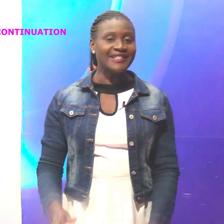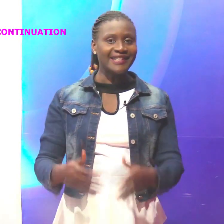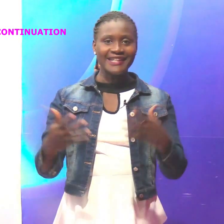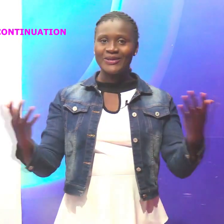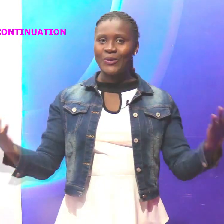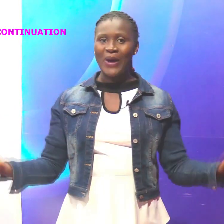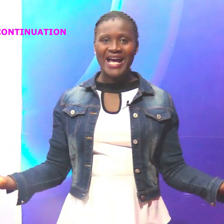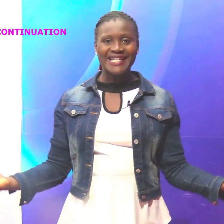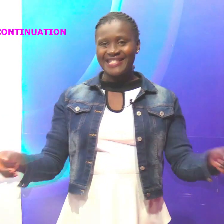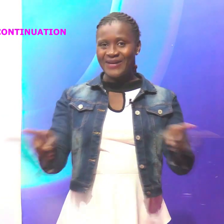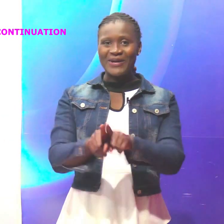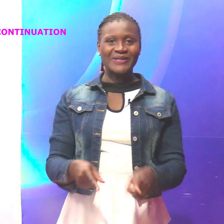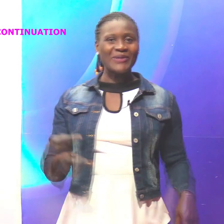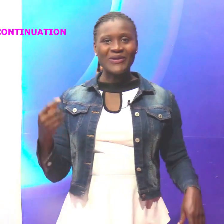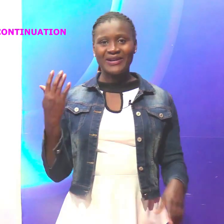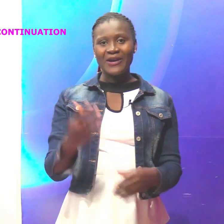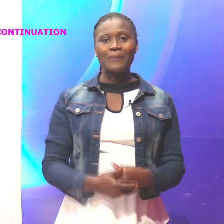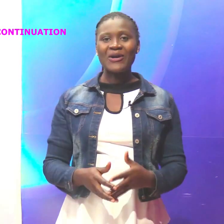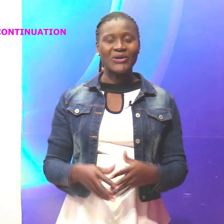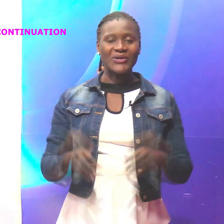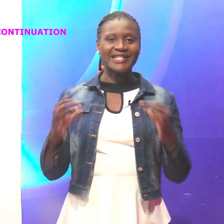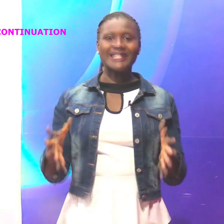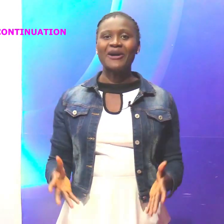this world. Same as me, your